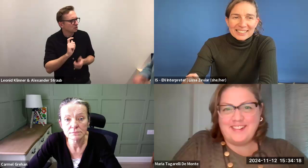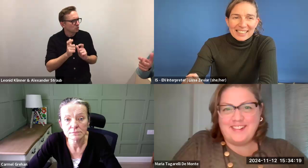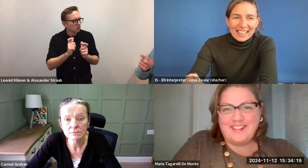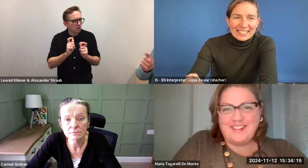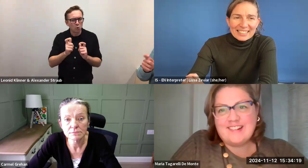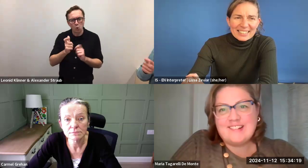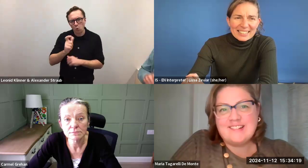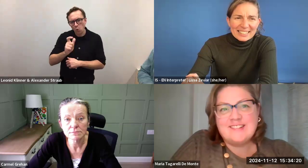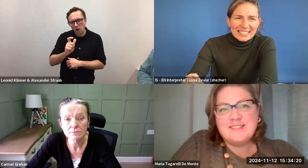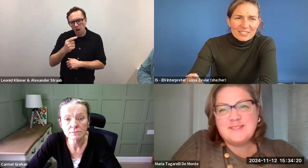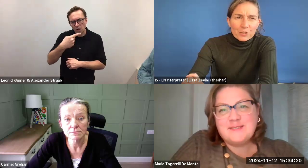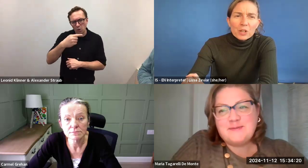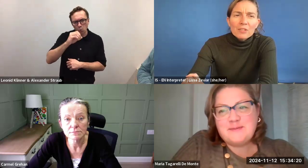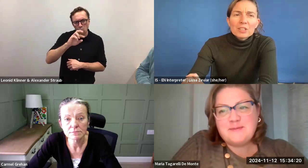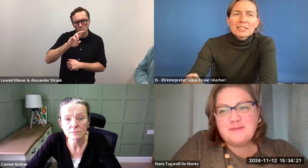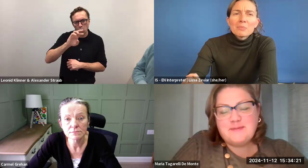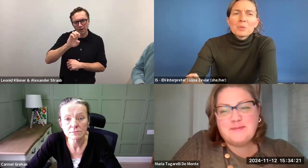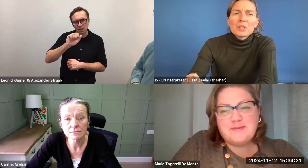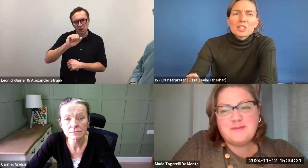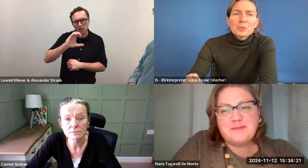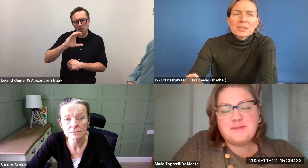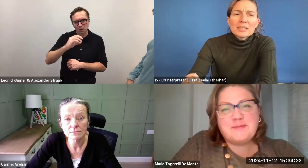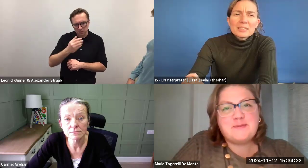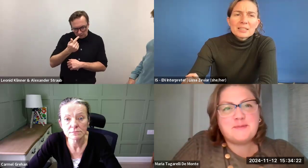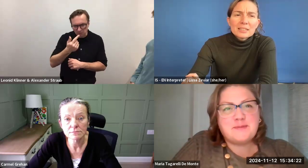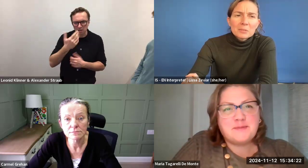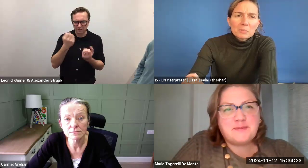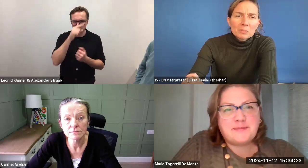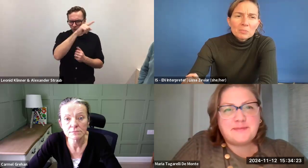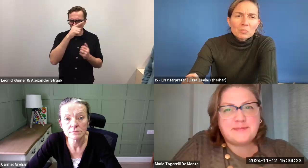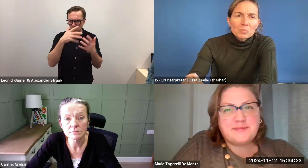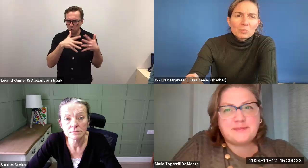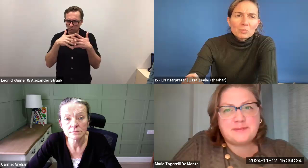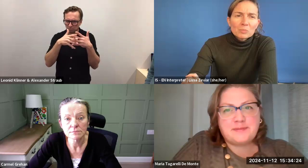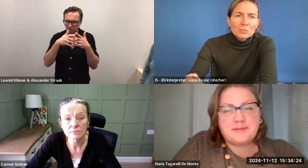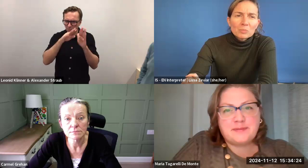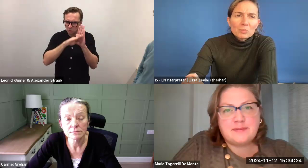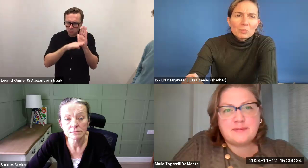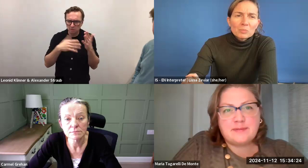video. And for example, there was